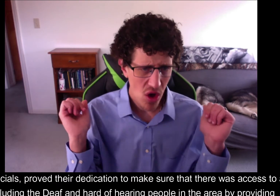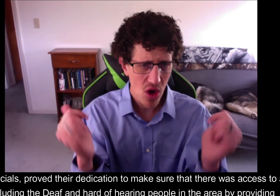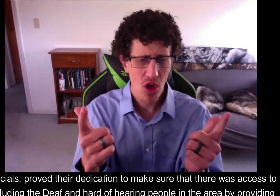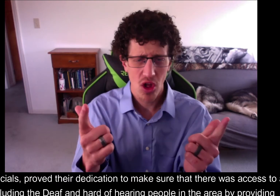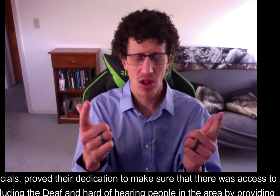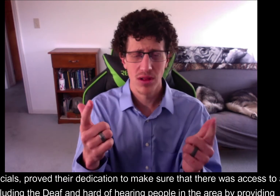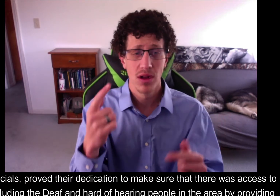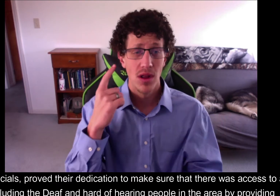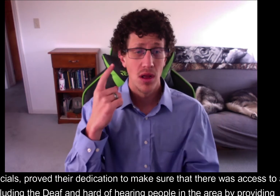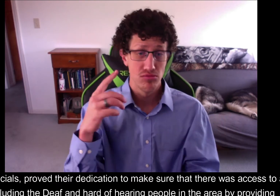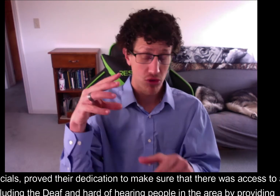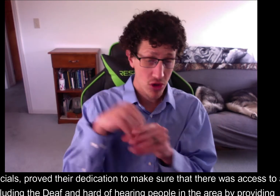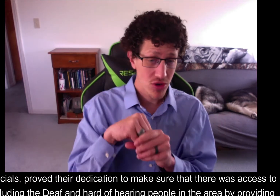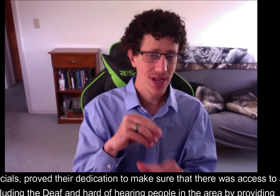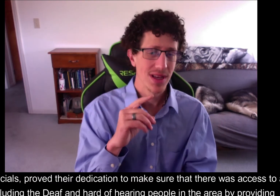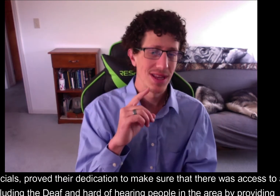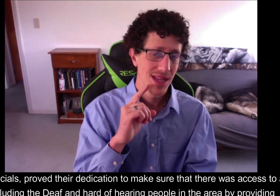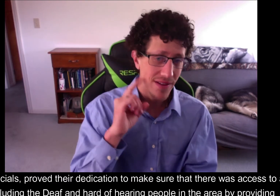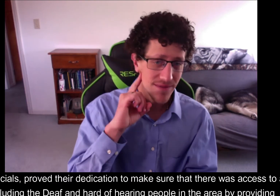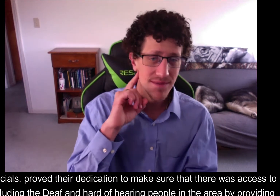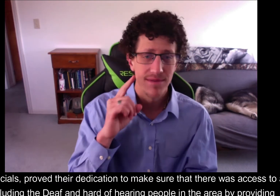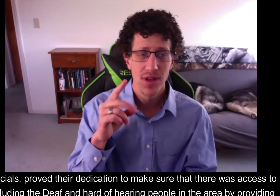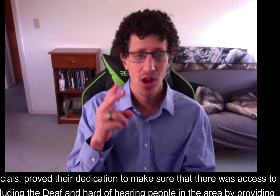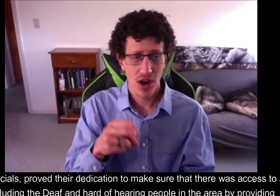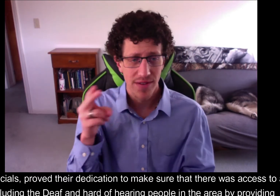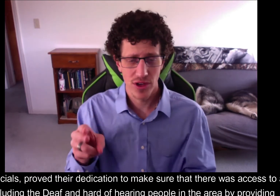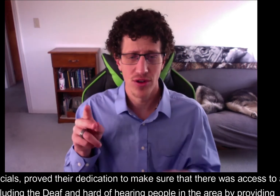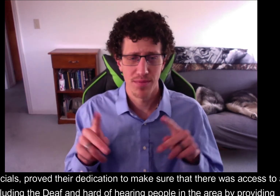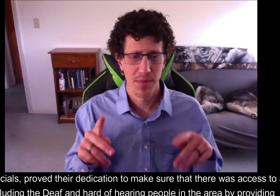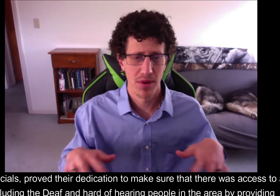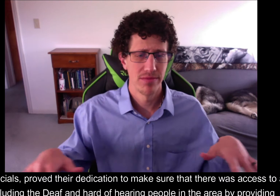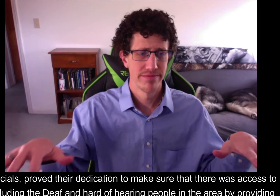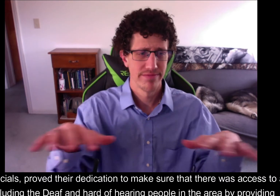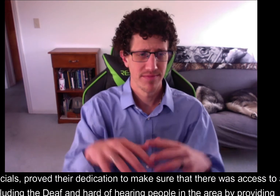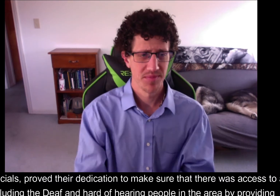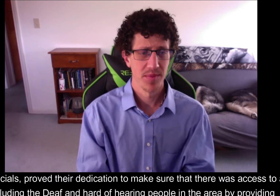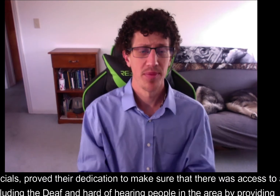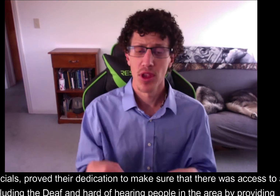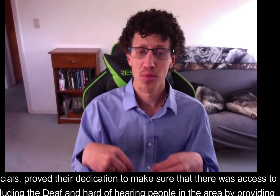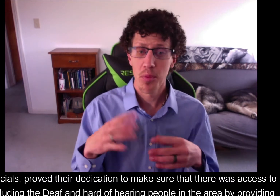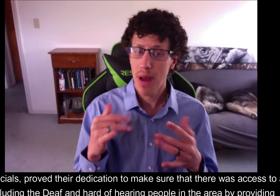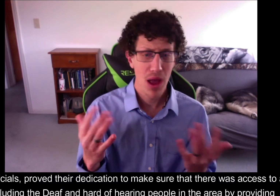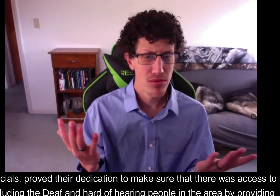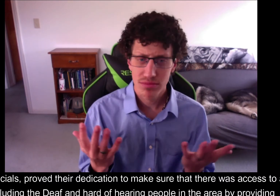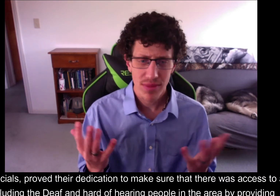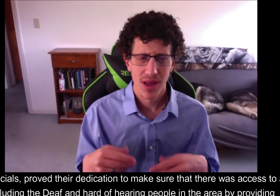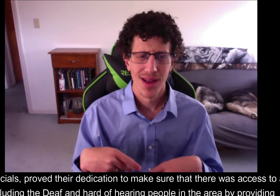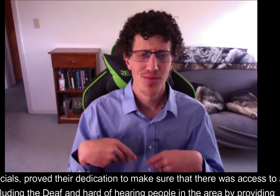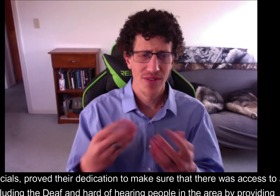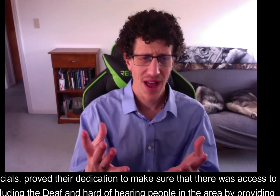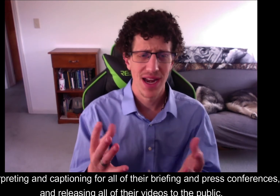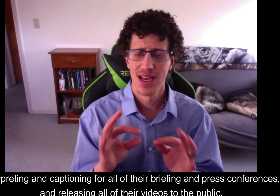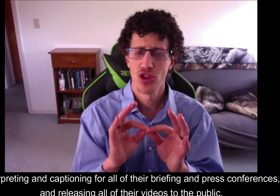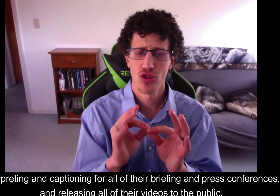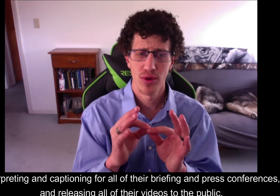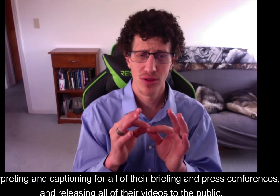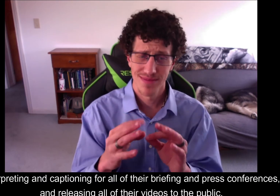access to all, including the deaf and hard of hearing people in the area, by providing interpreters